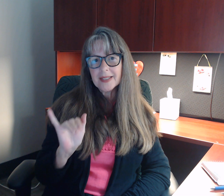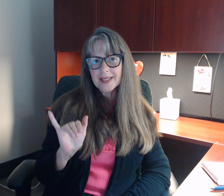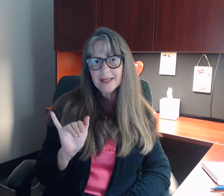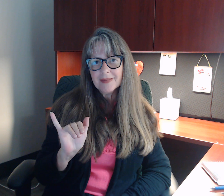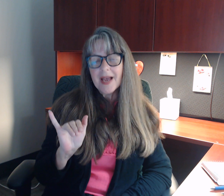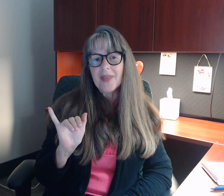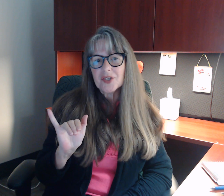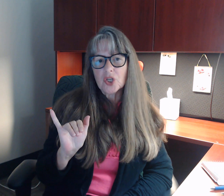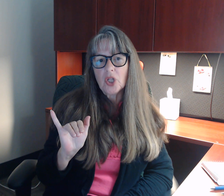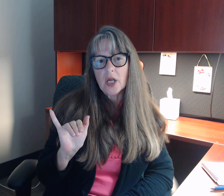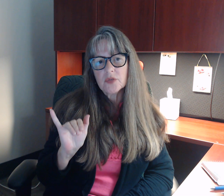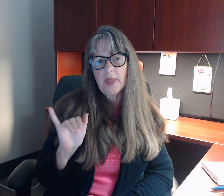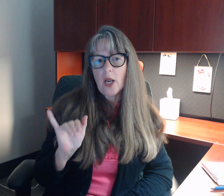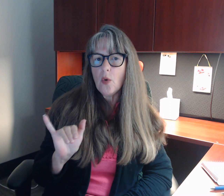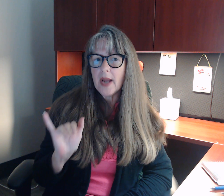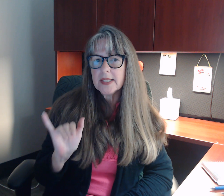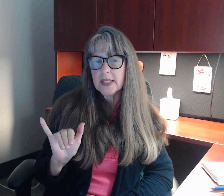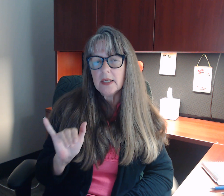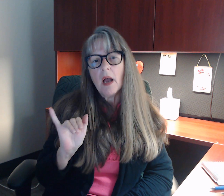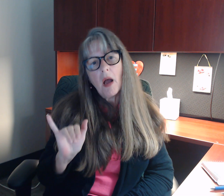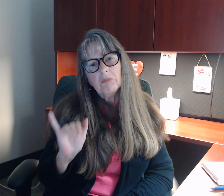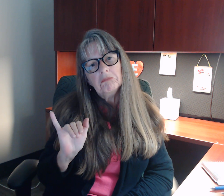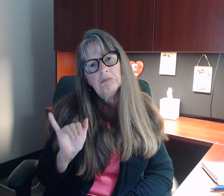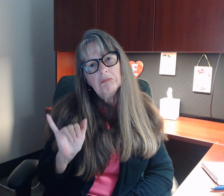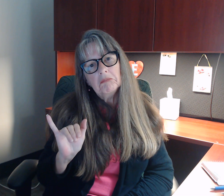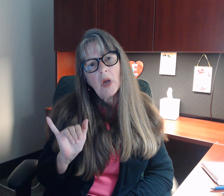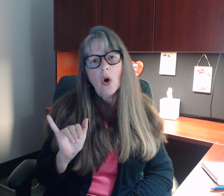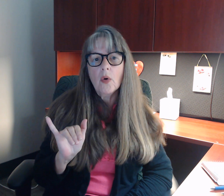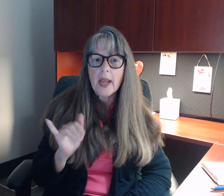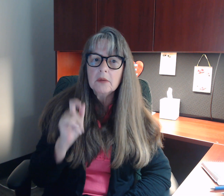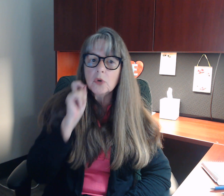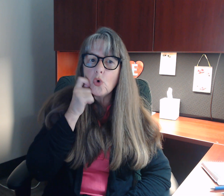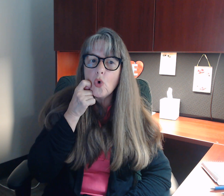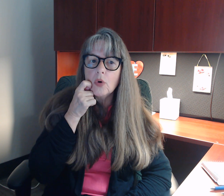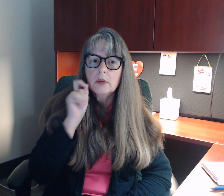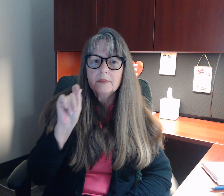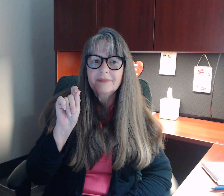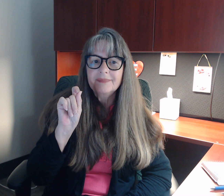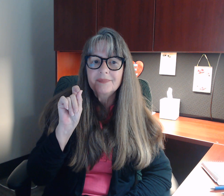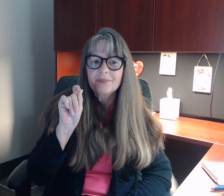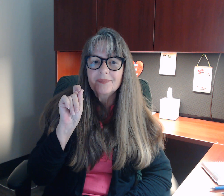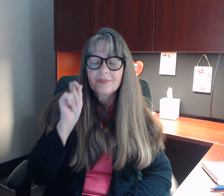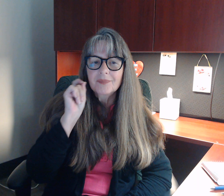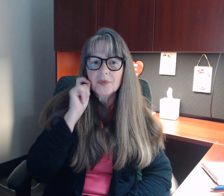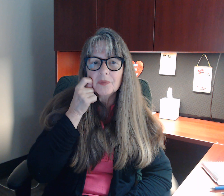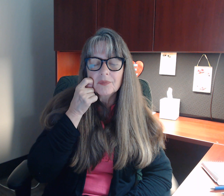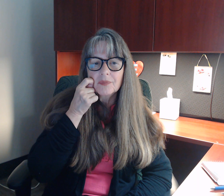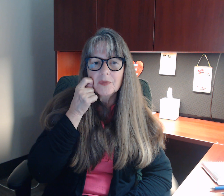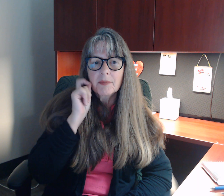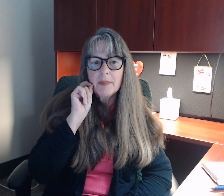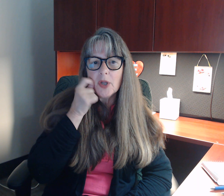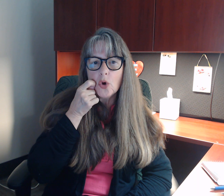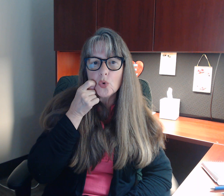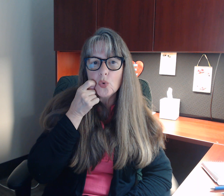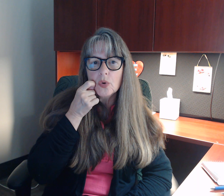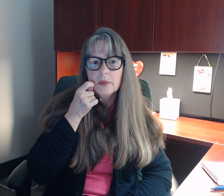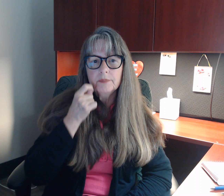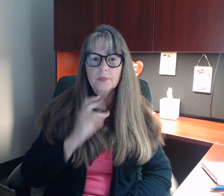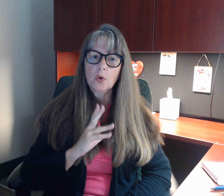see. That's the gloss for that. Oh, I see. Oh, oh, okay, cool. Your baby, oh, cool. Or